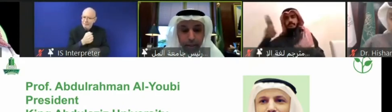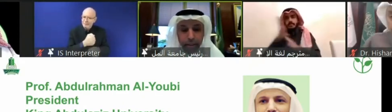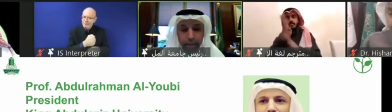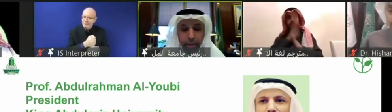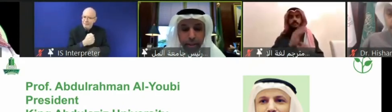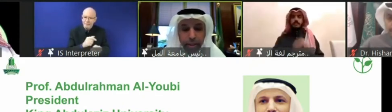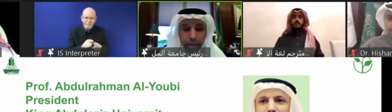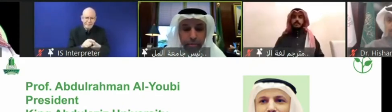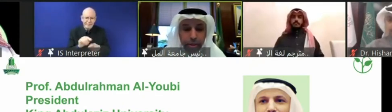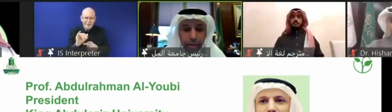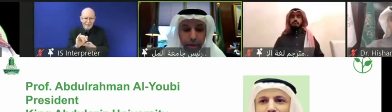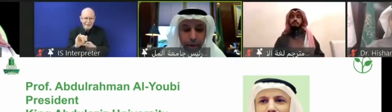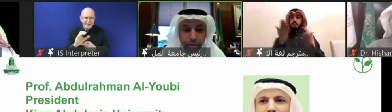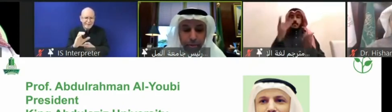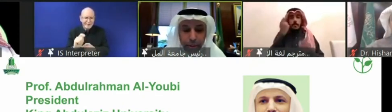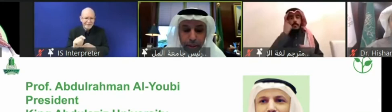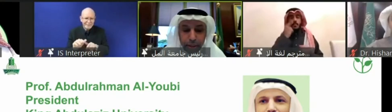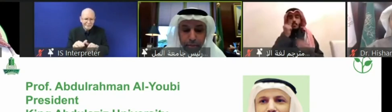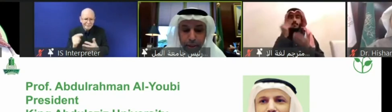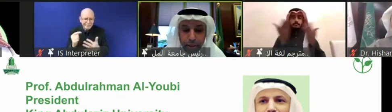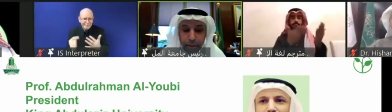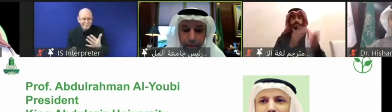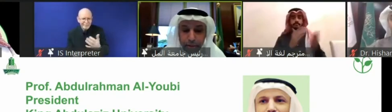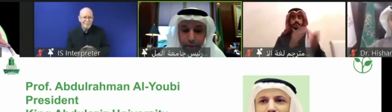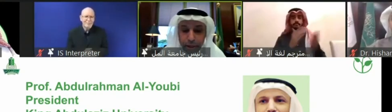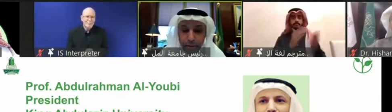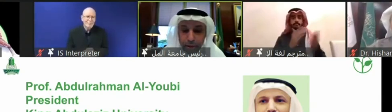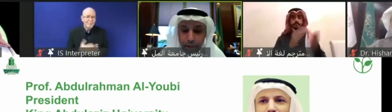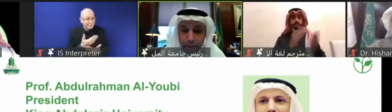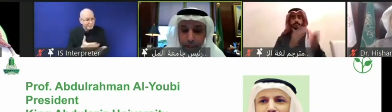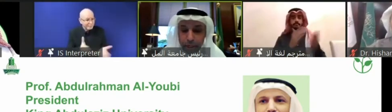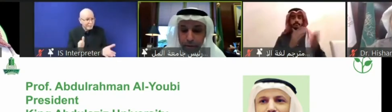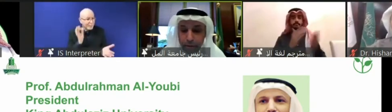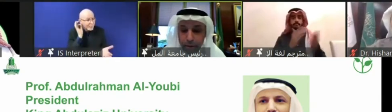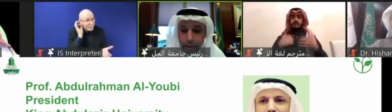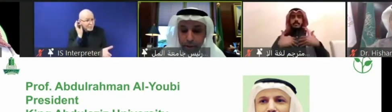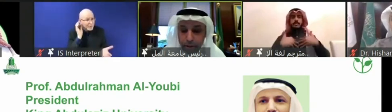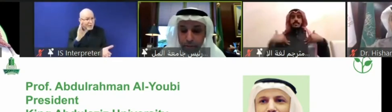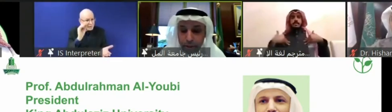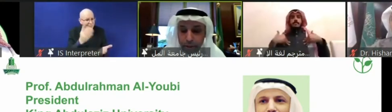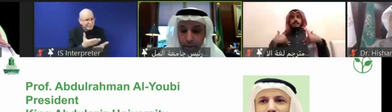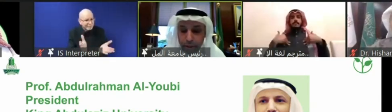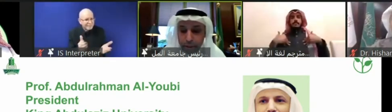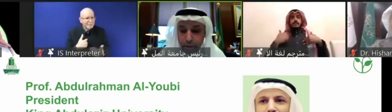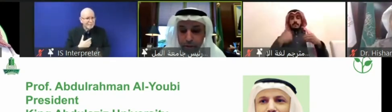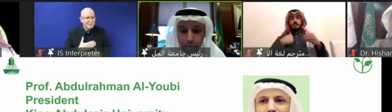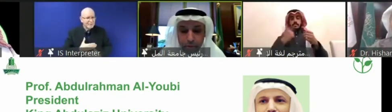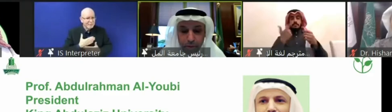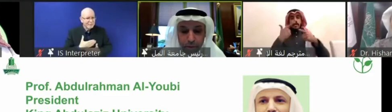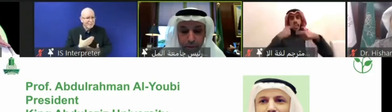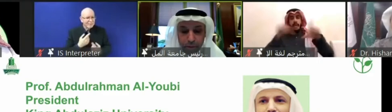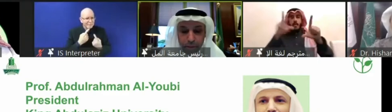Ladies and gentlemen, I am really pleased to tell you that KEU is the first to